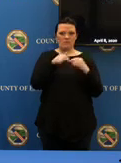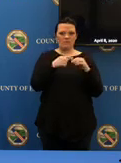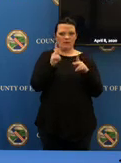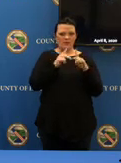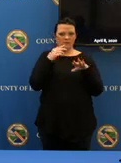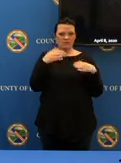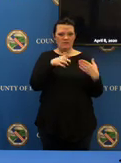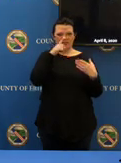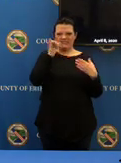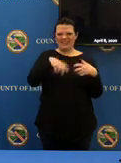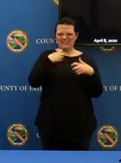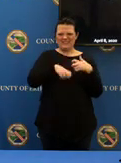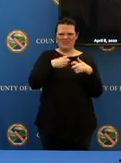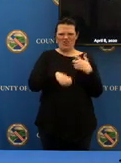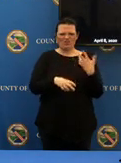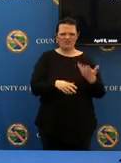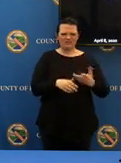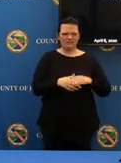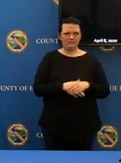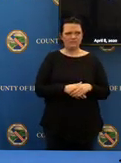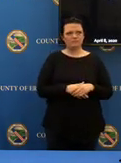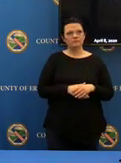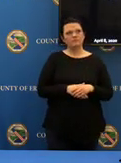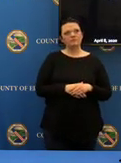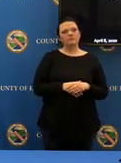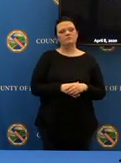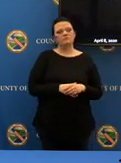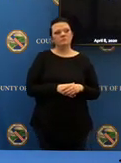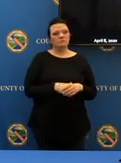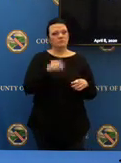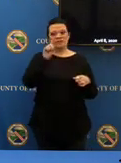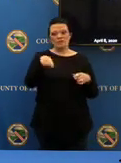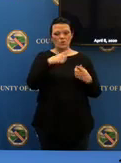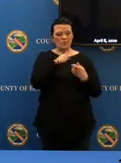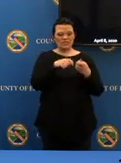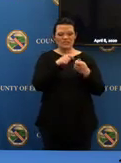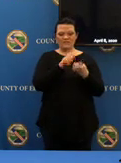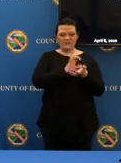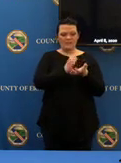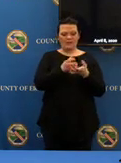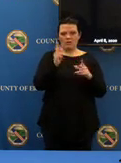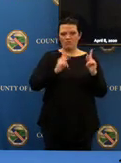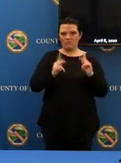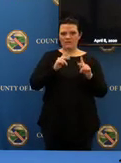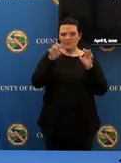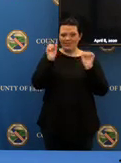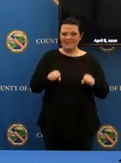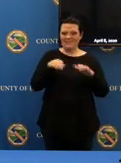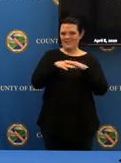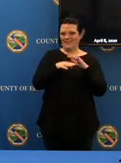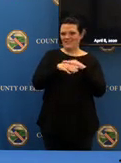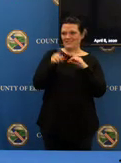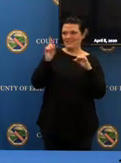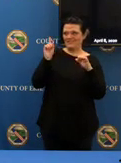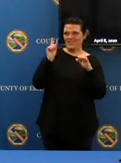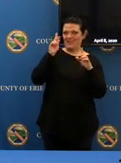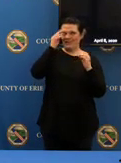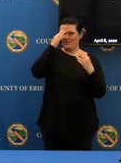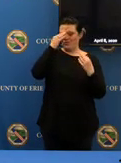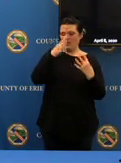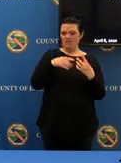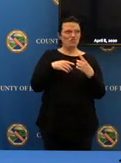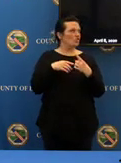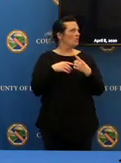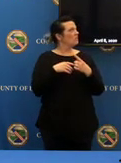that seems to be very difficult. There are only a certain number of people who actually can access this information, because you are